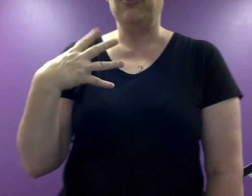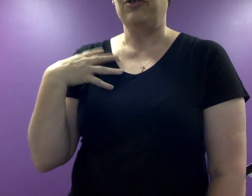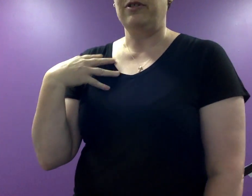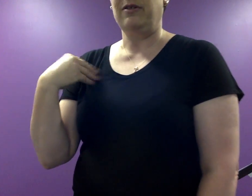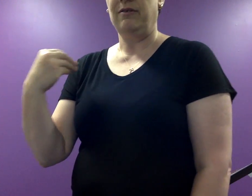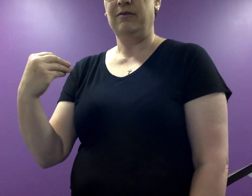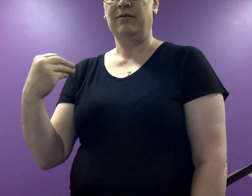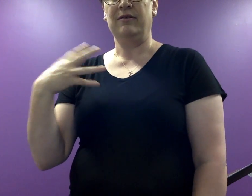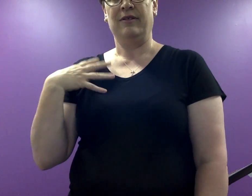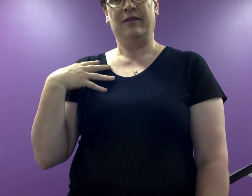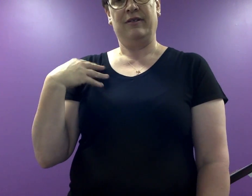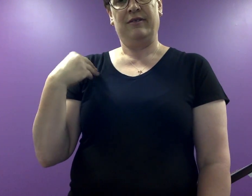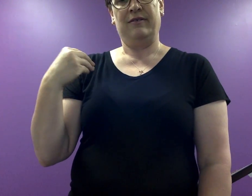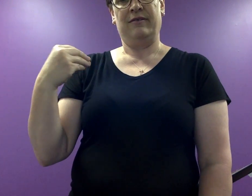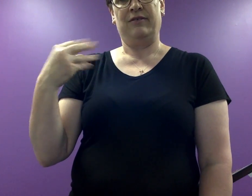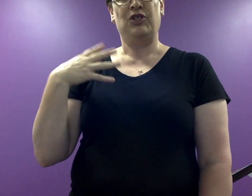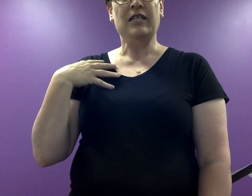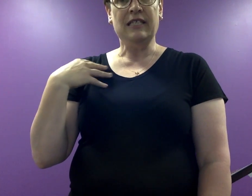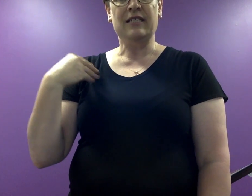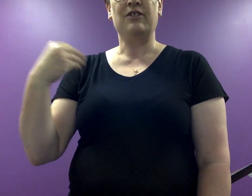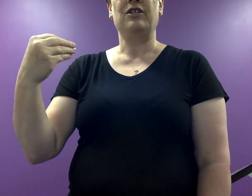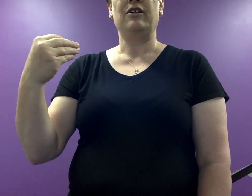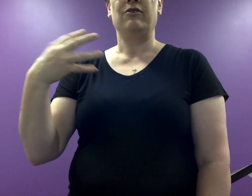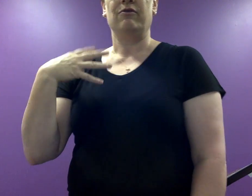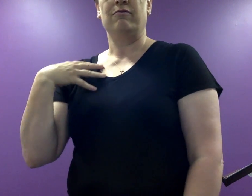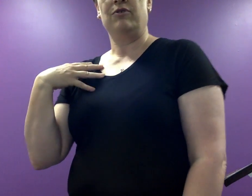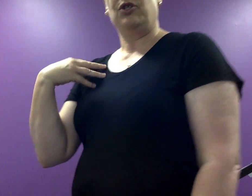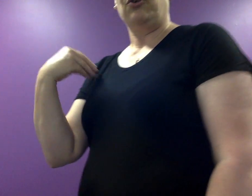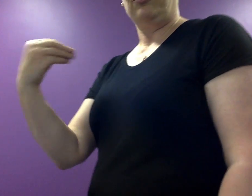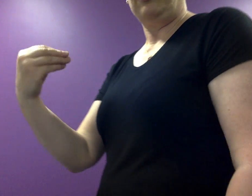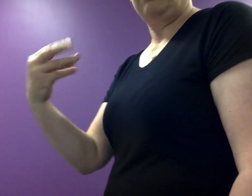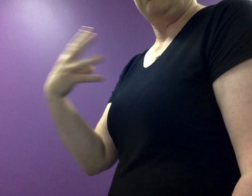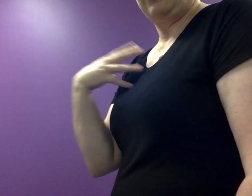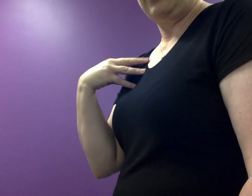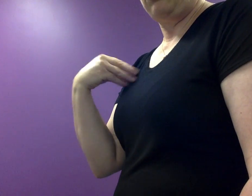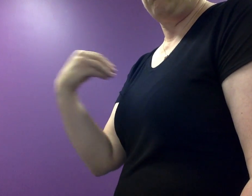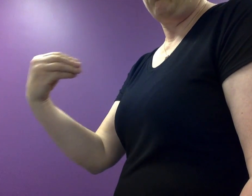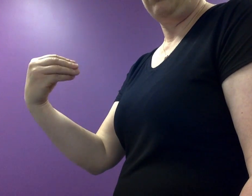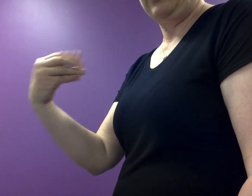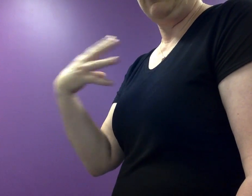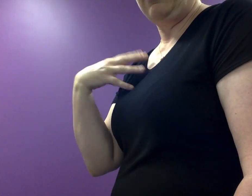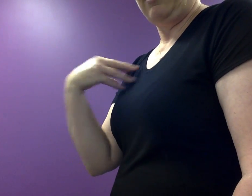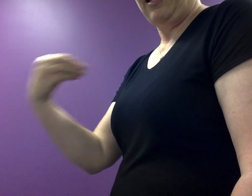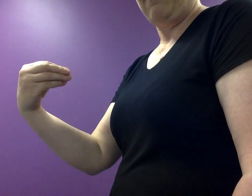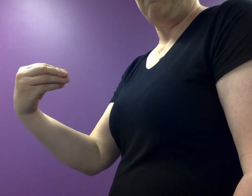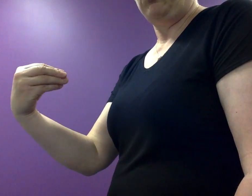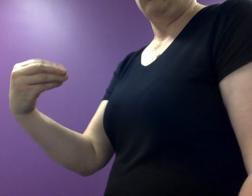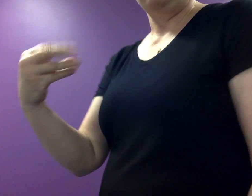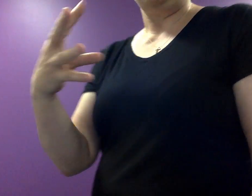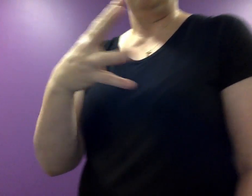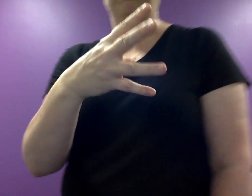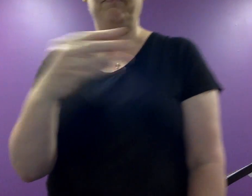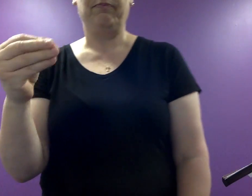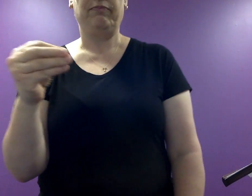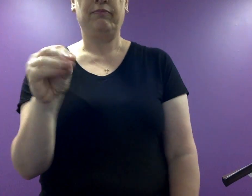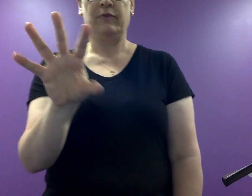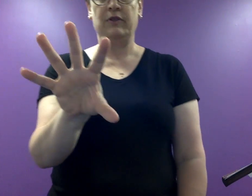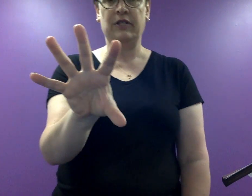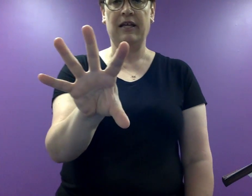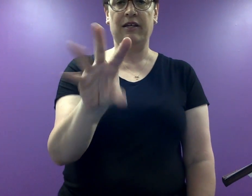just gently touching your shirt, and then you're pulling towards you. It's kind of like you're